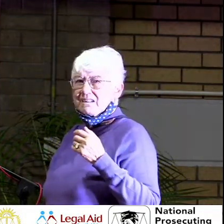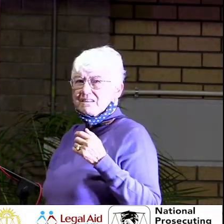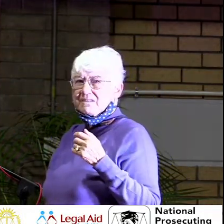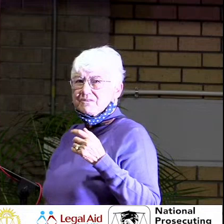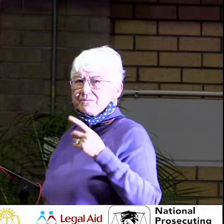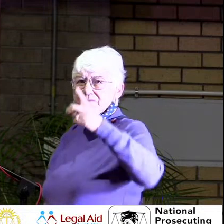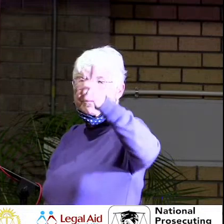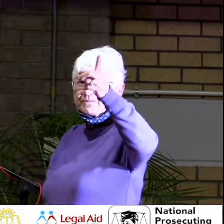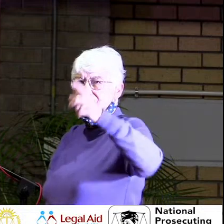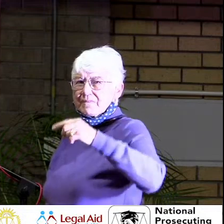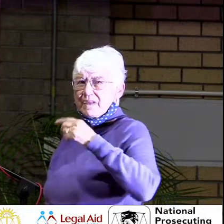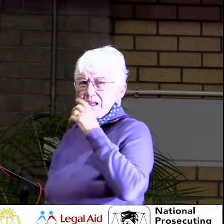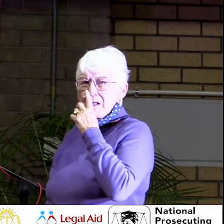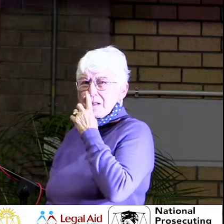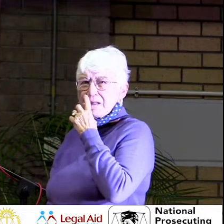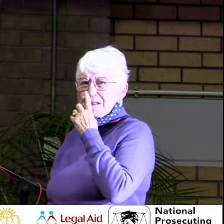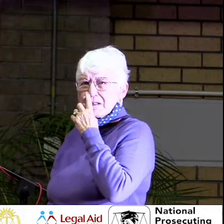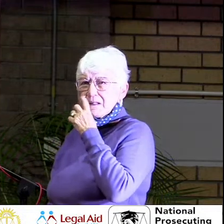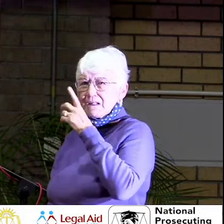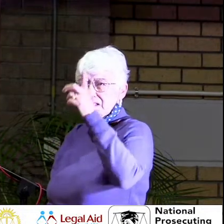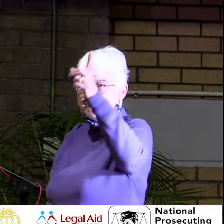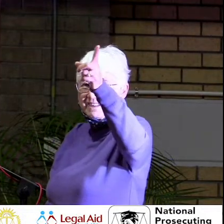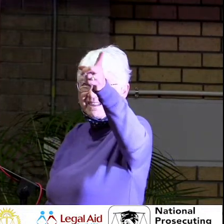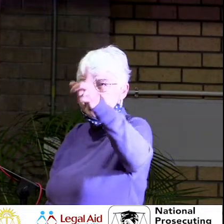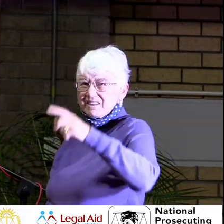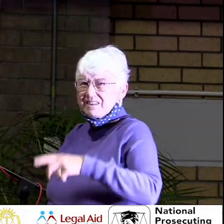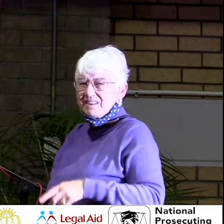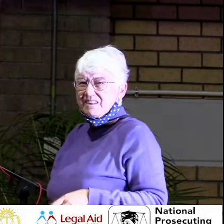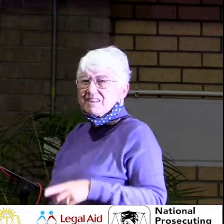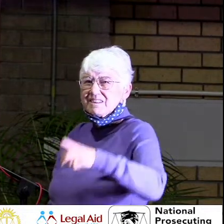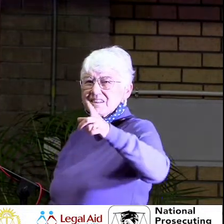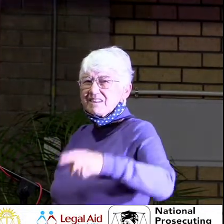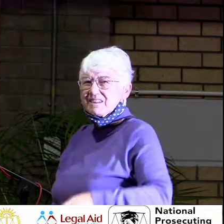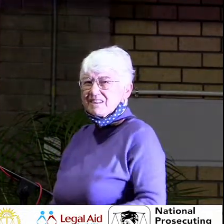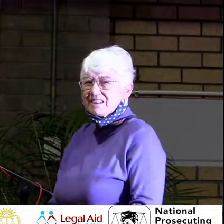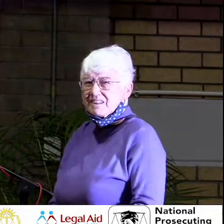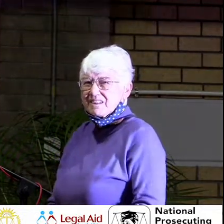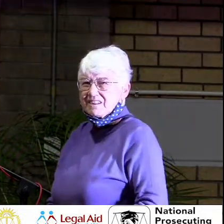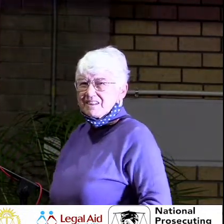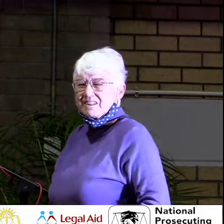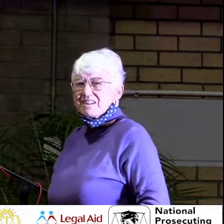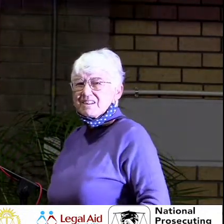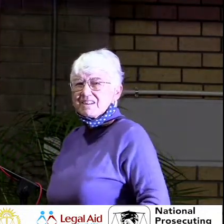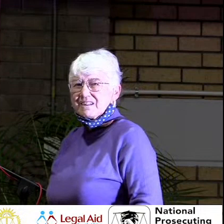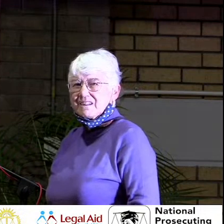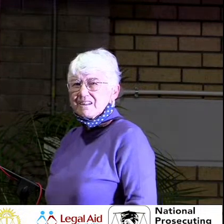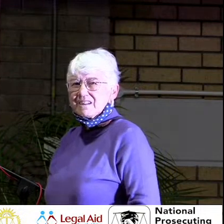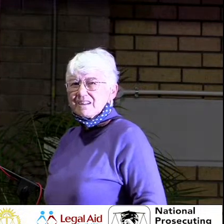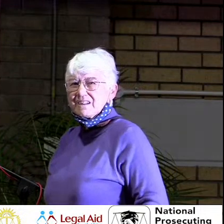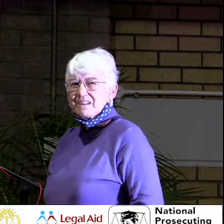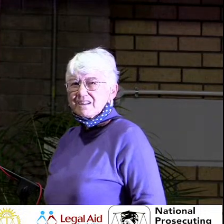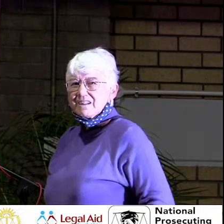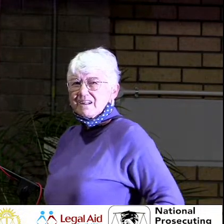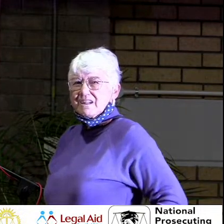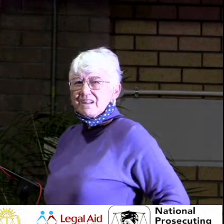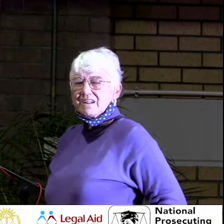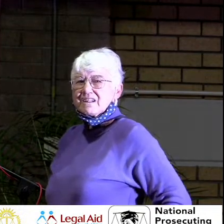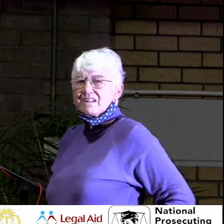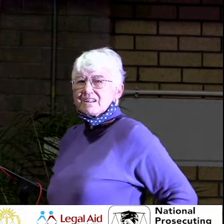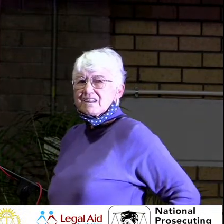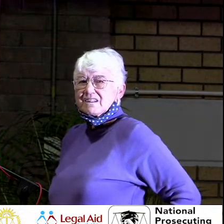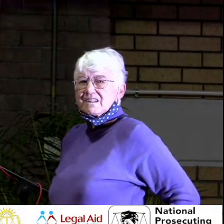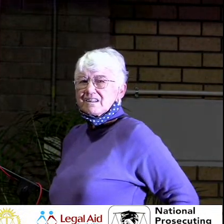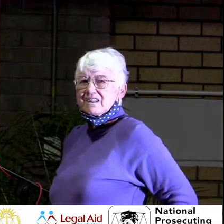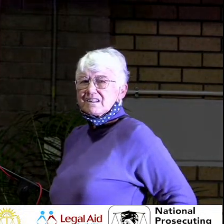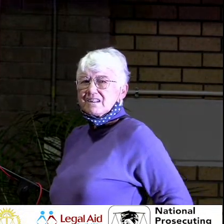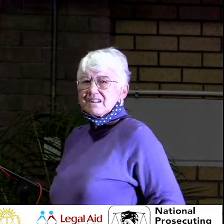a lady seated right at the back, the one who's waving. You are number 4. And then the gentleman